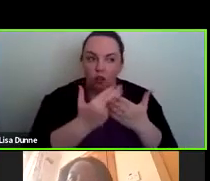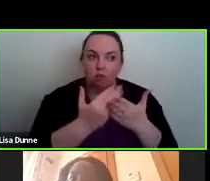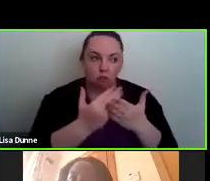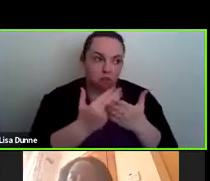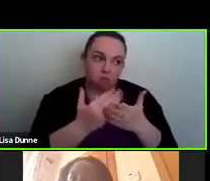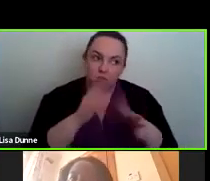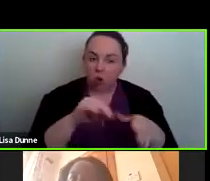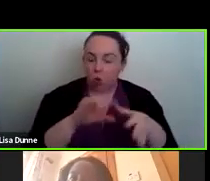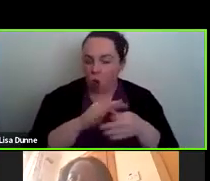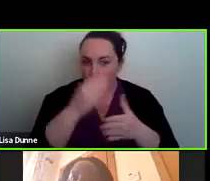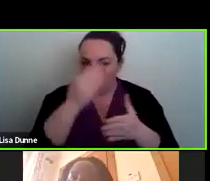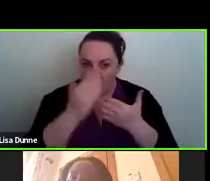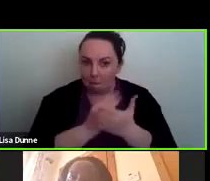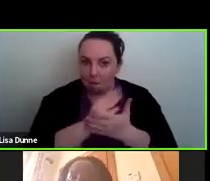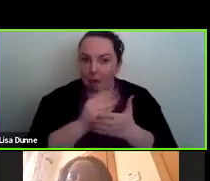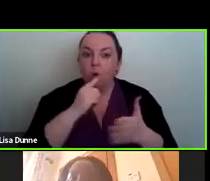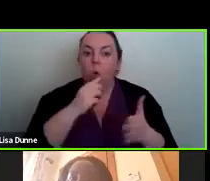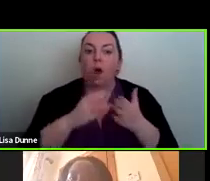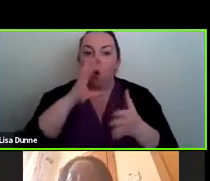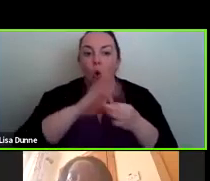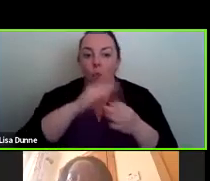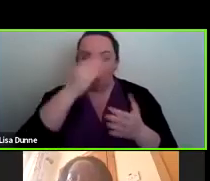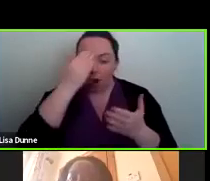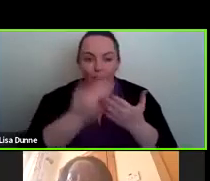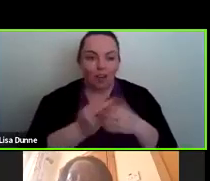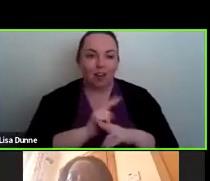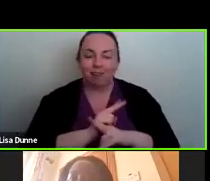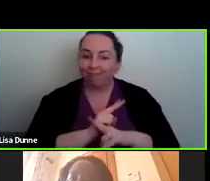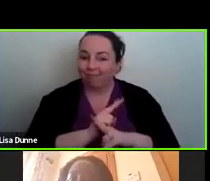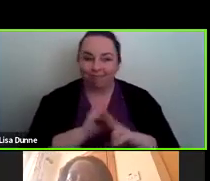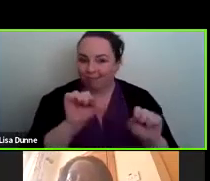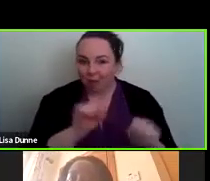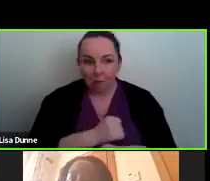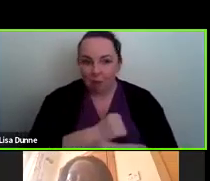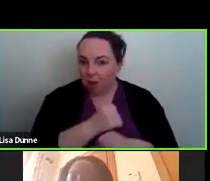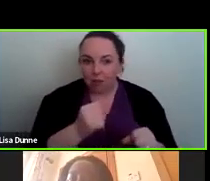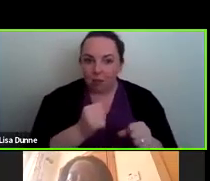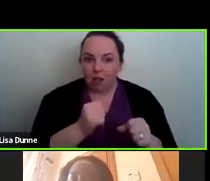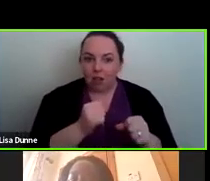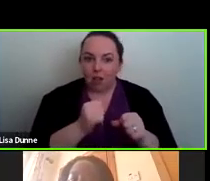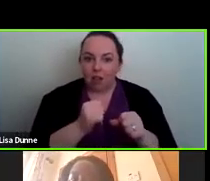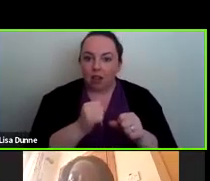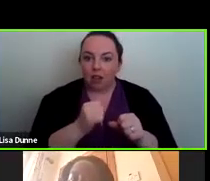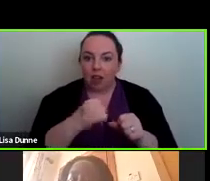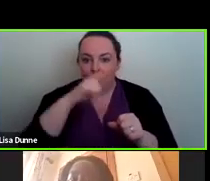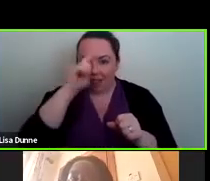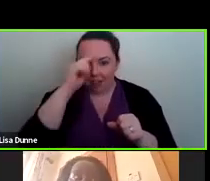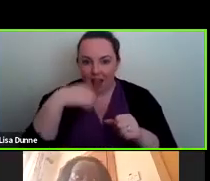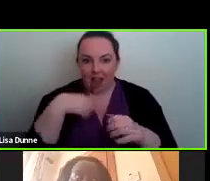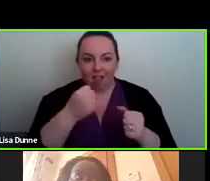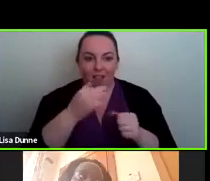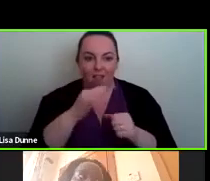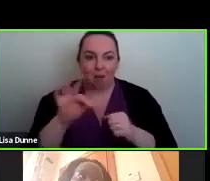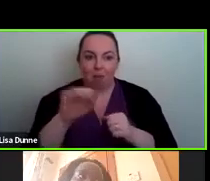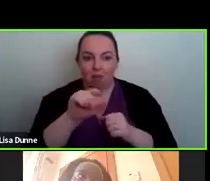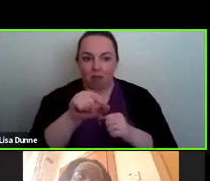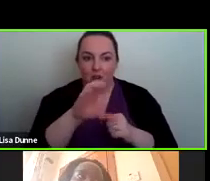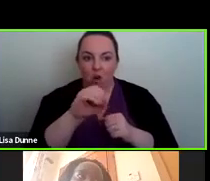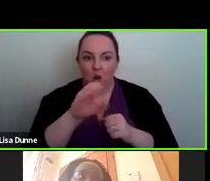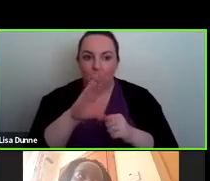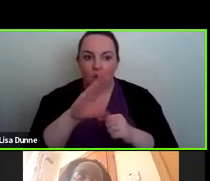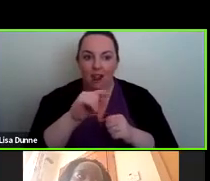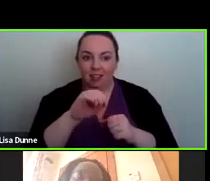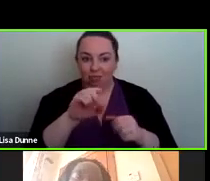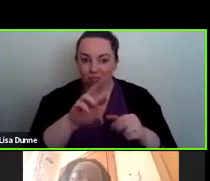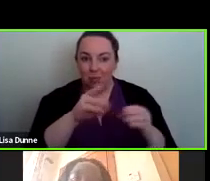love to see a situation where when home learning is not possible, and I think we had from Colette there, we had a very clear sense of where